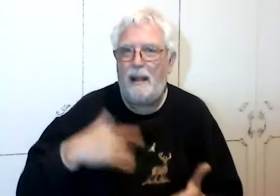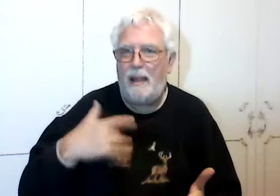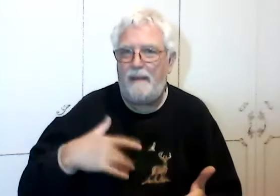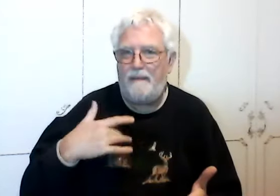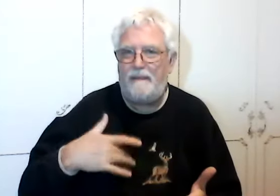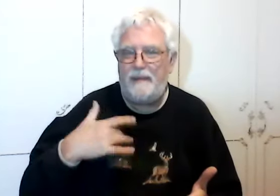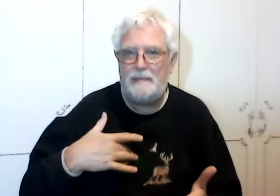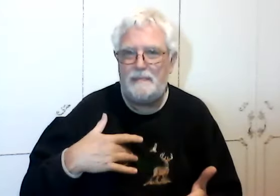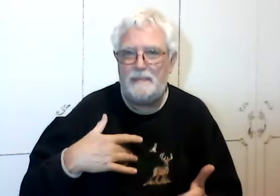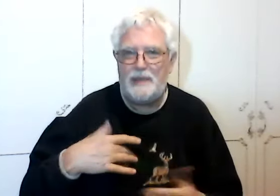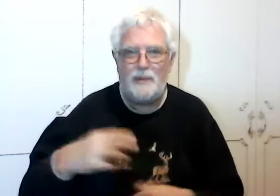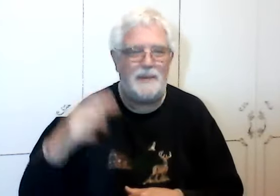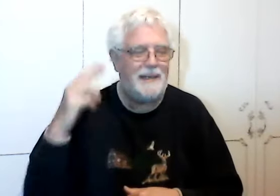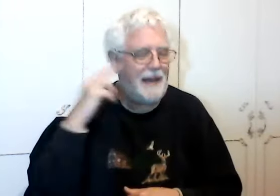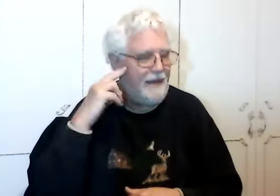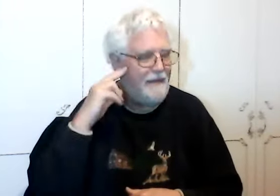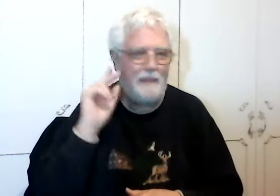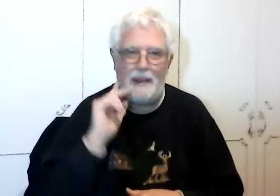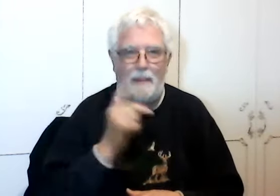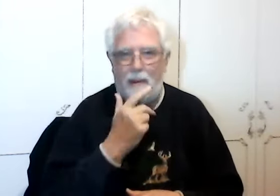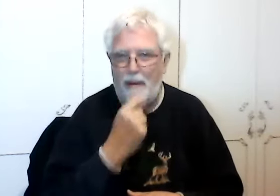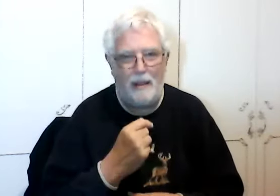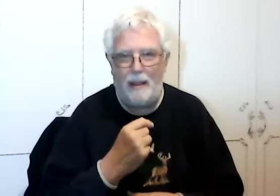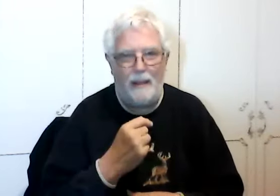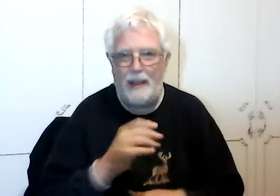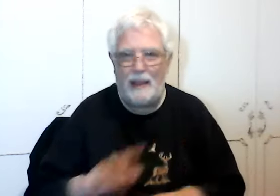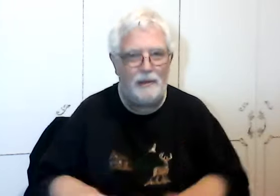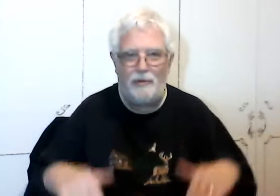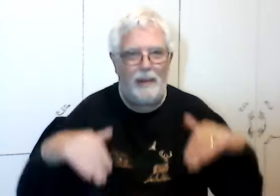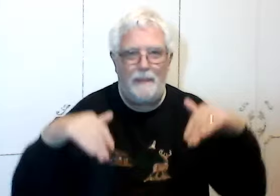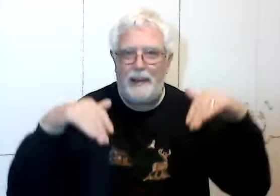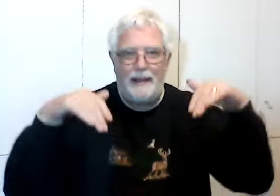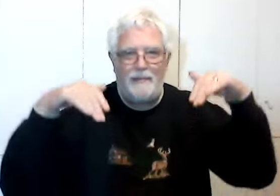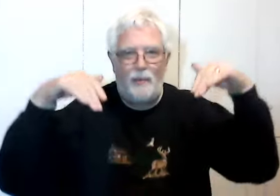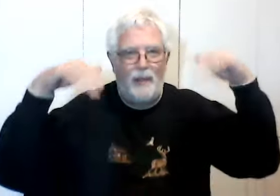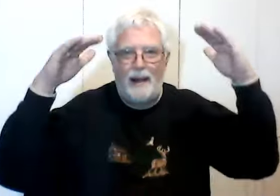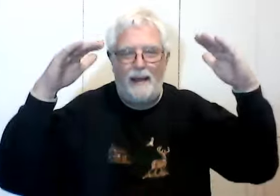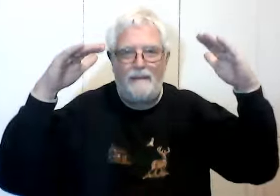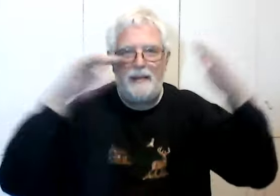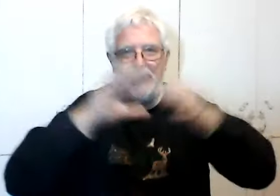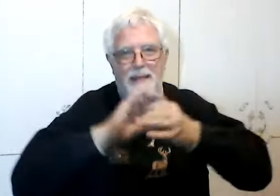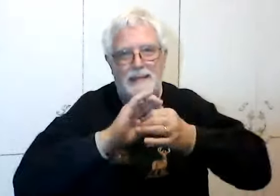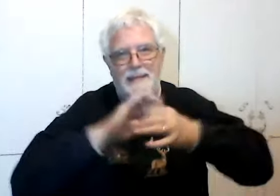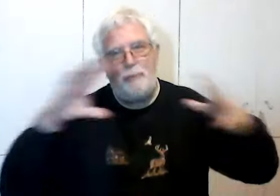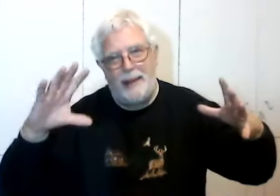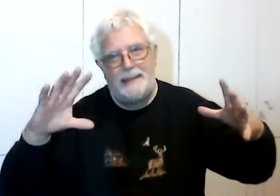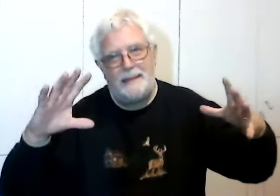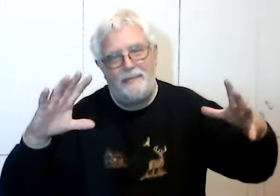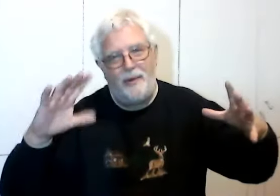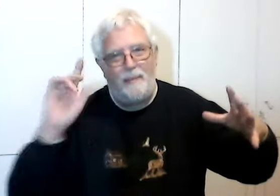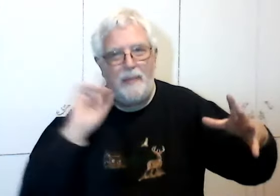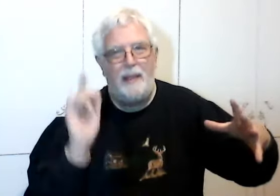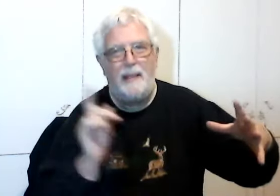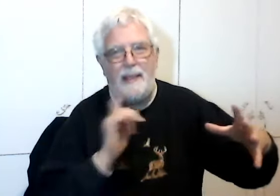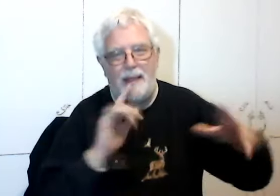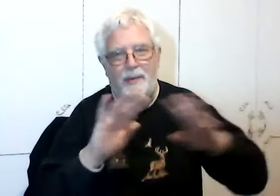life. So deaf people, they can't grow up and live all their life separated from the hearing